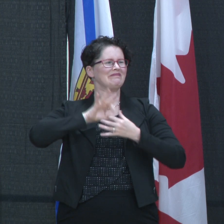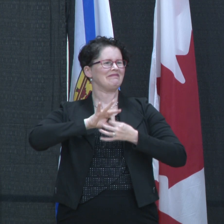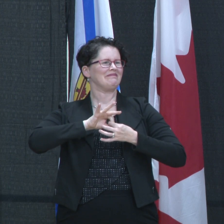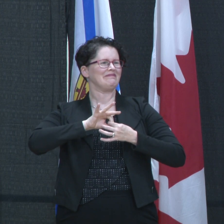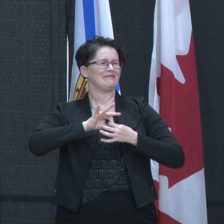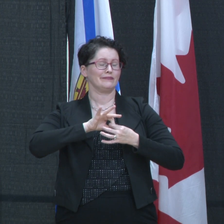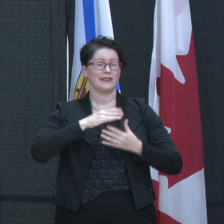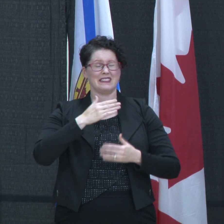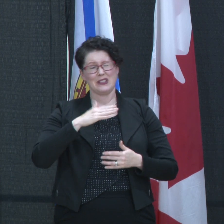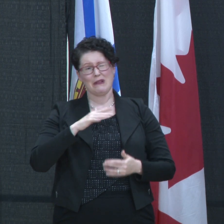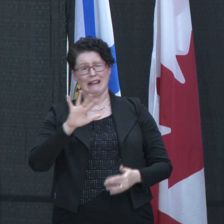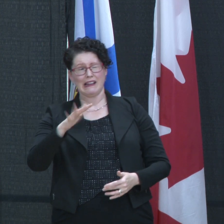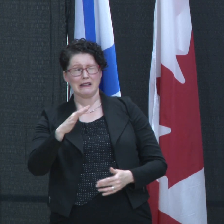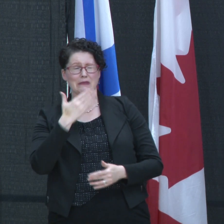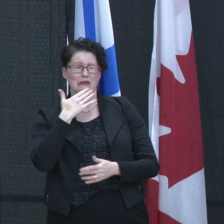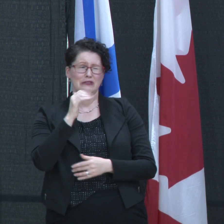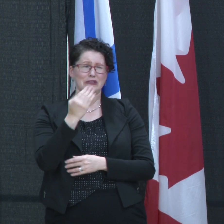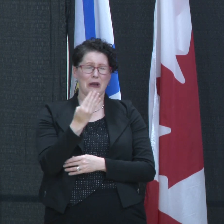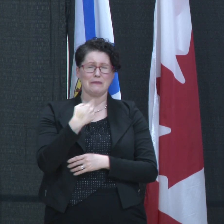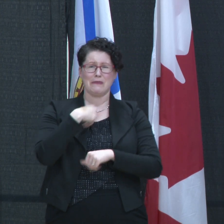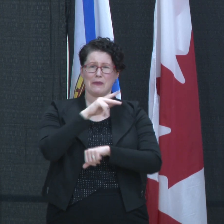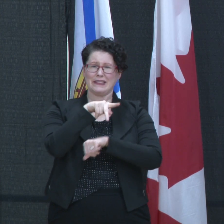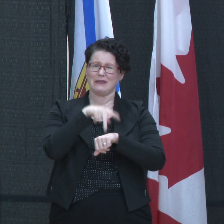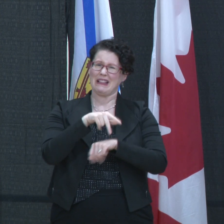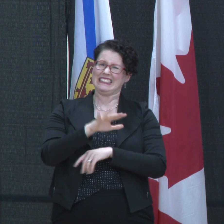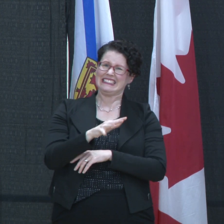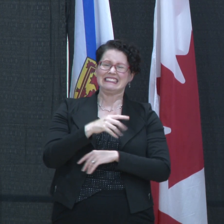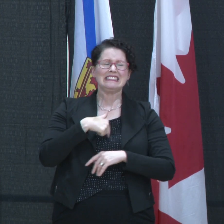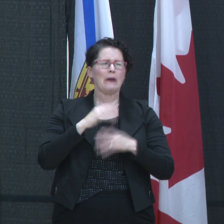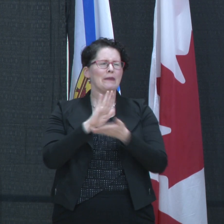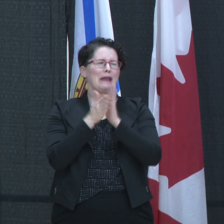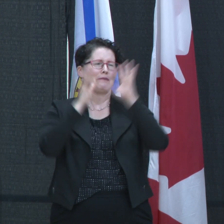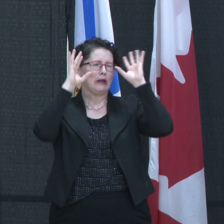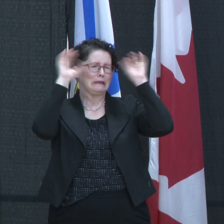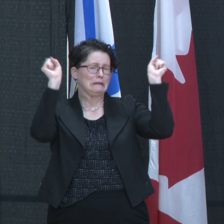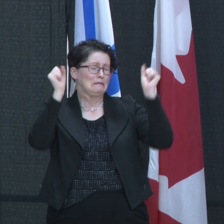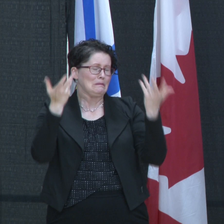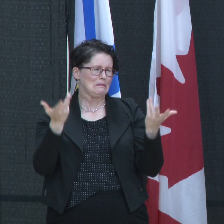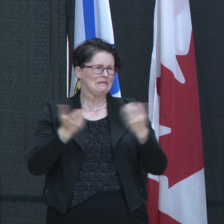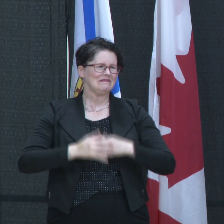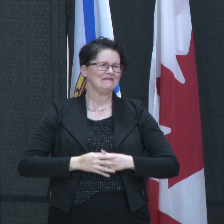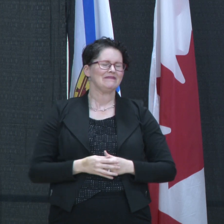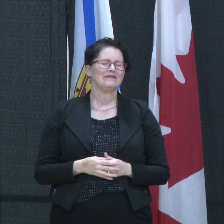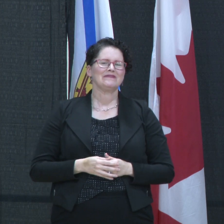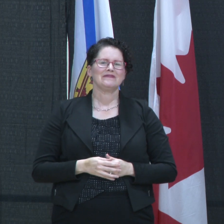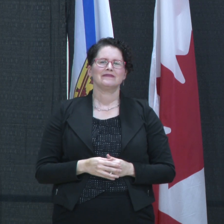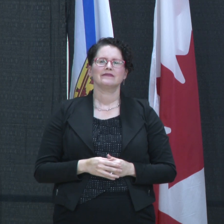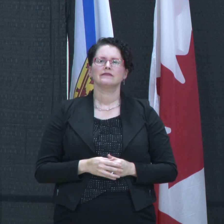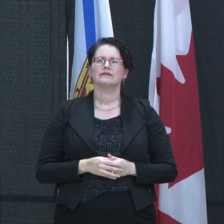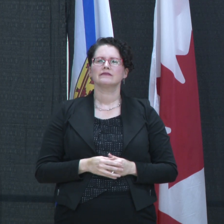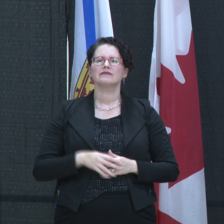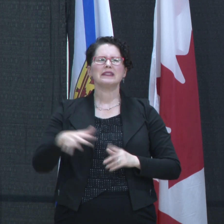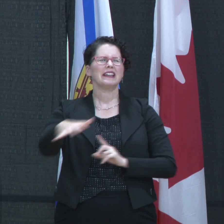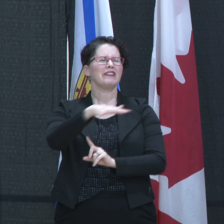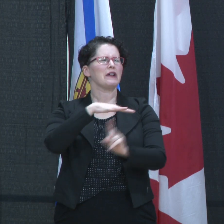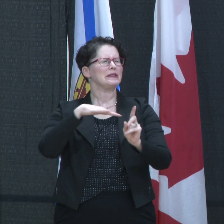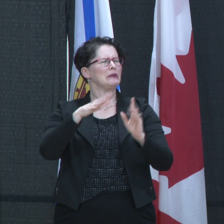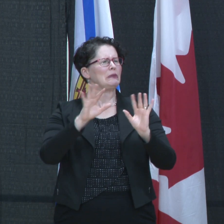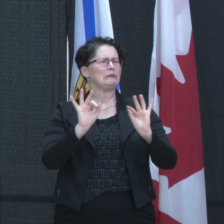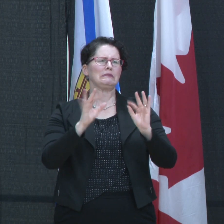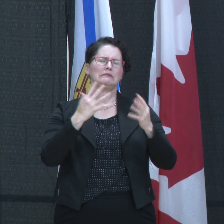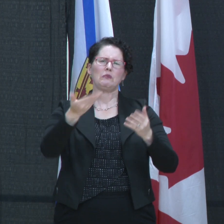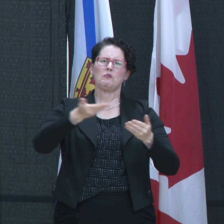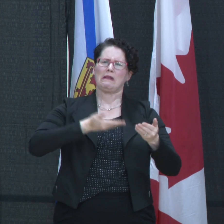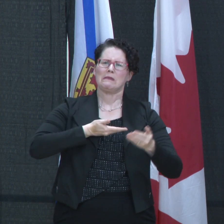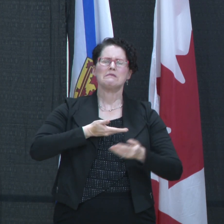being principal, so it made me president. So it's always such a welcoming environment here at Kingstec. So